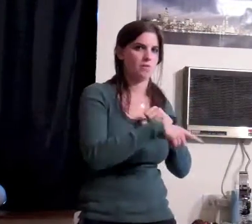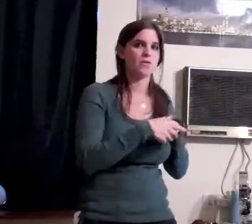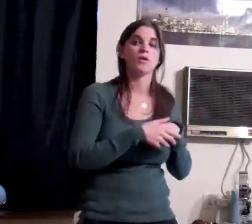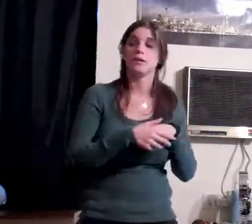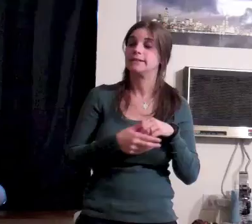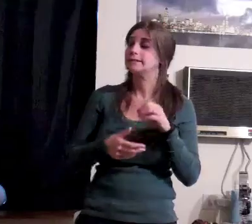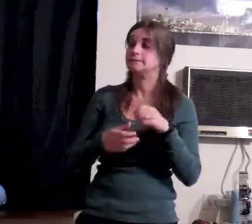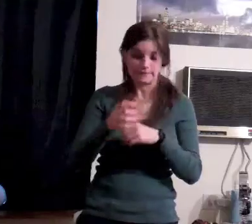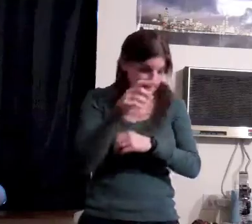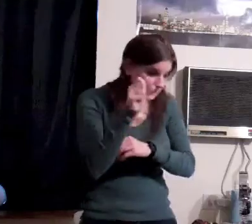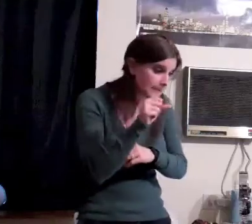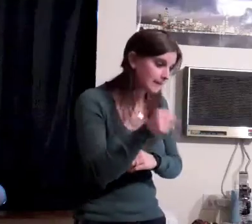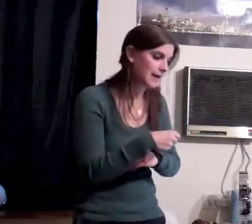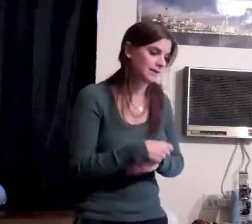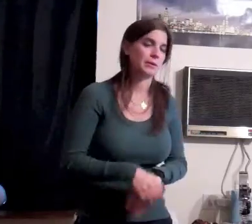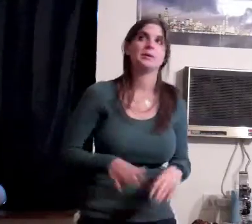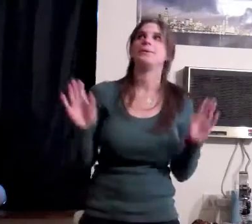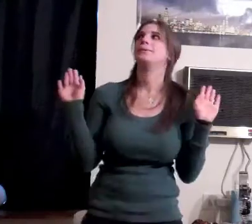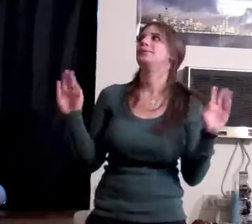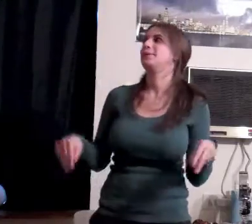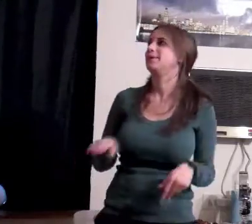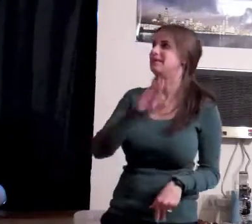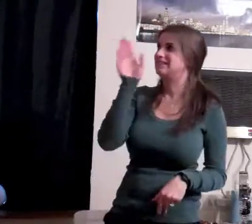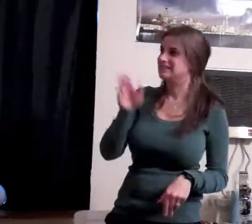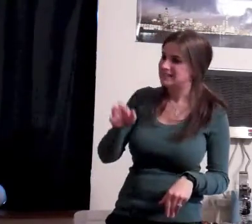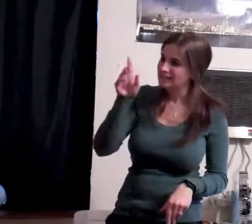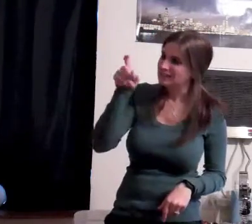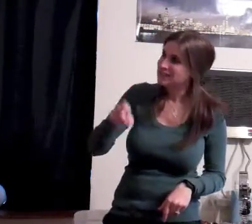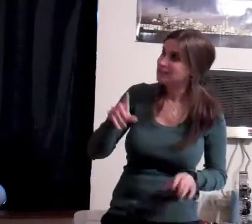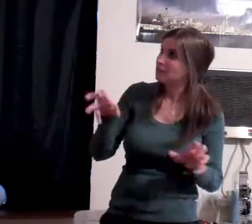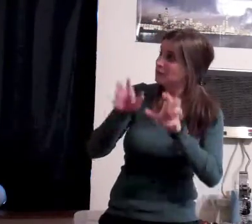And she said, well, you don't have to do that again. And I said,